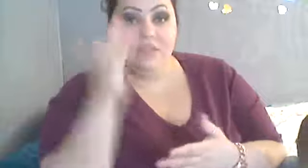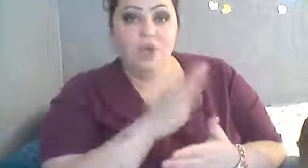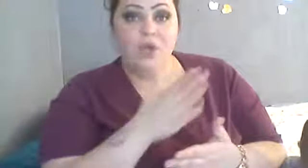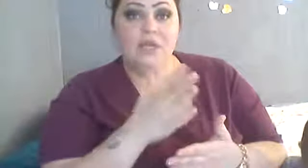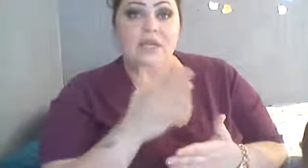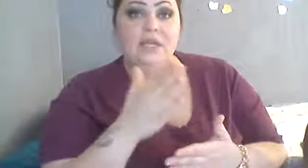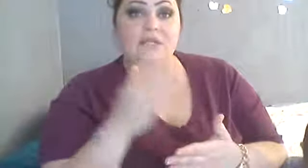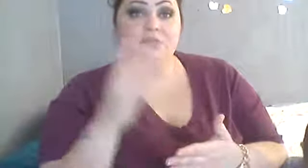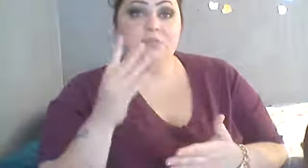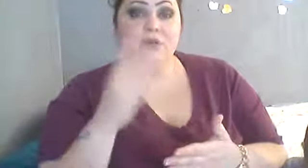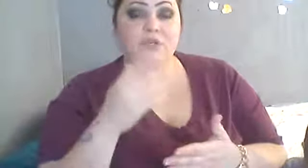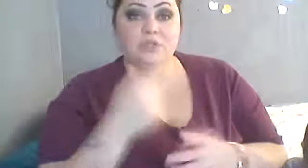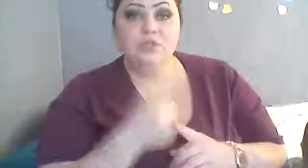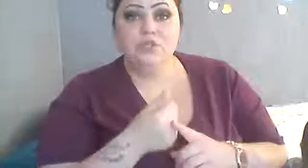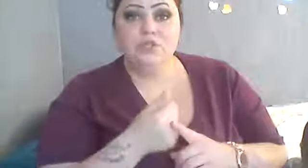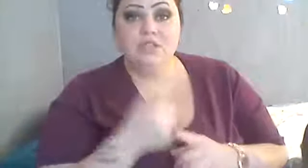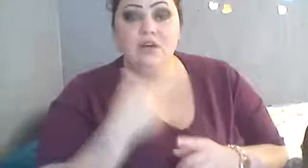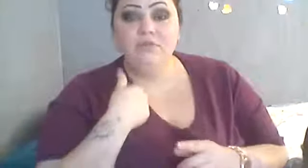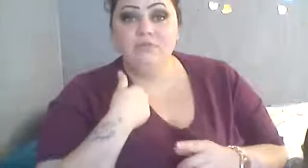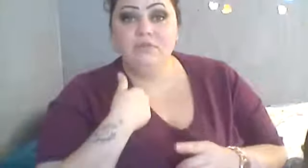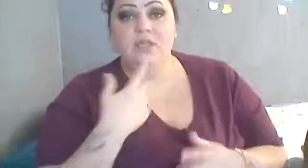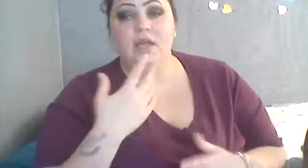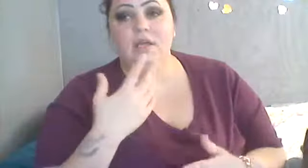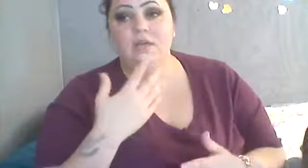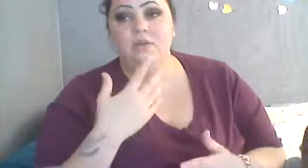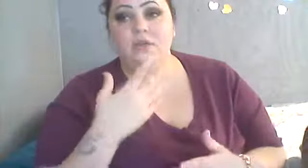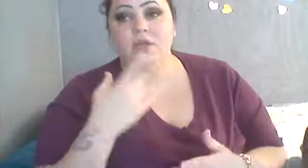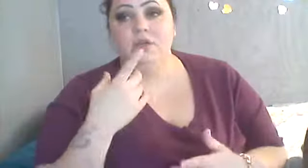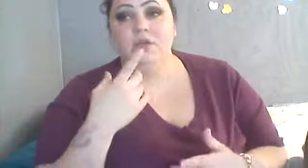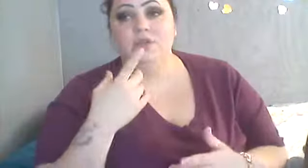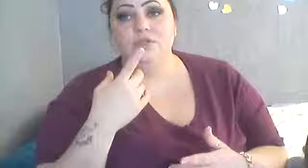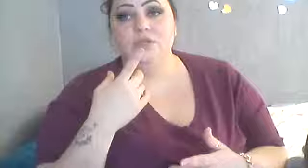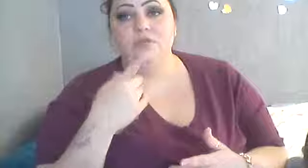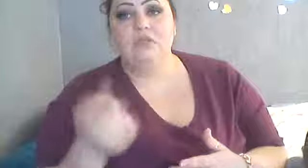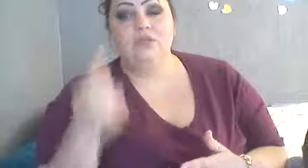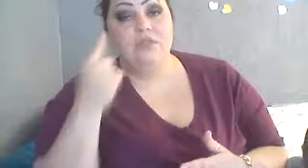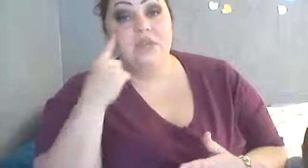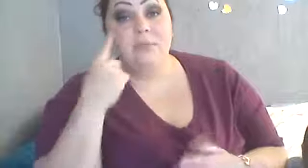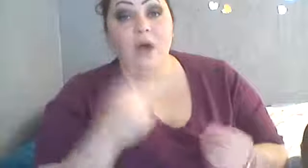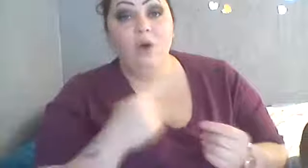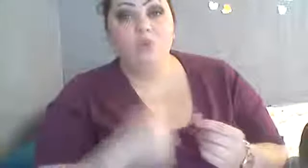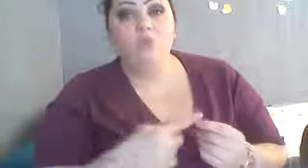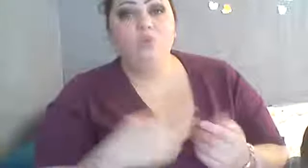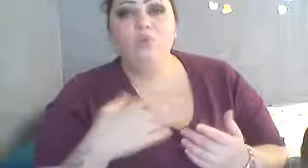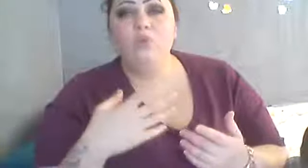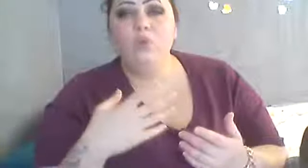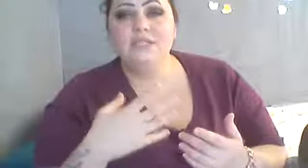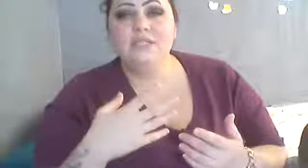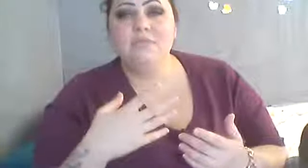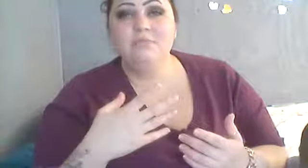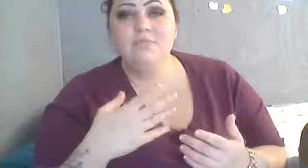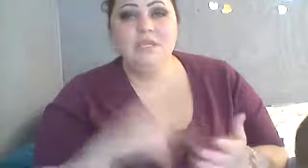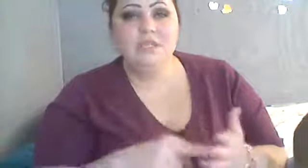song is personal to yourself, like, so you either think about what does it mean